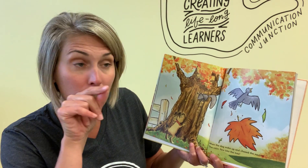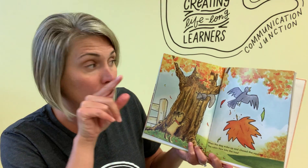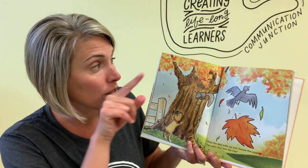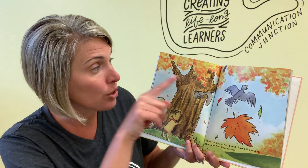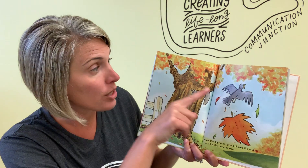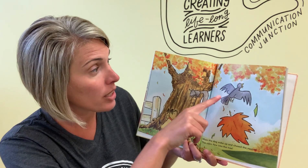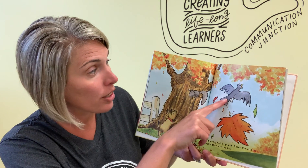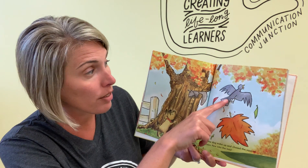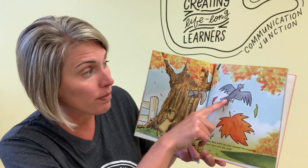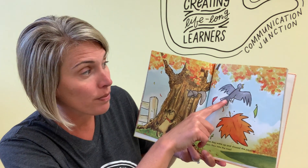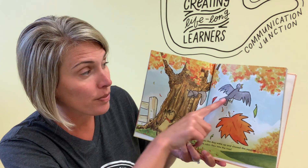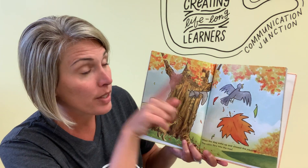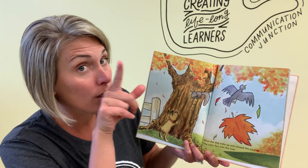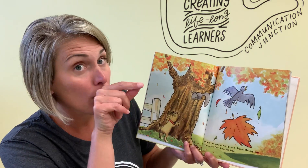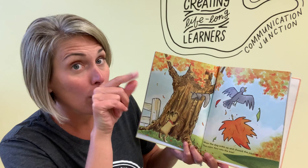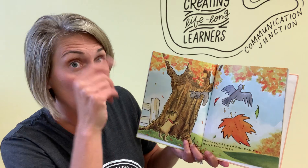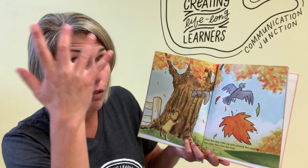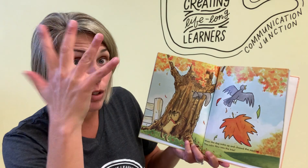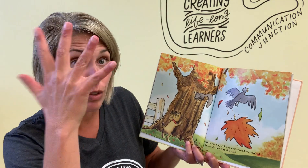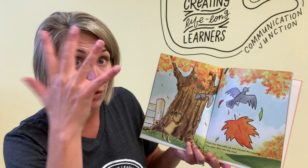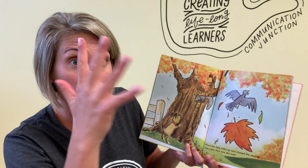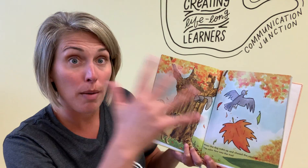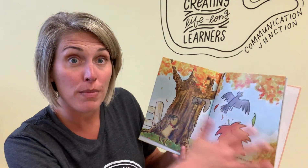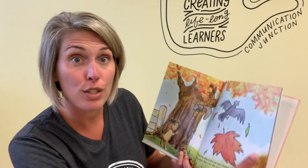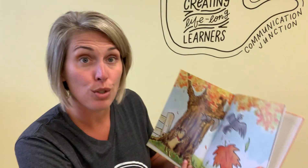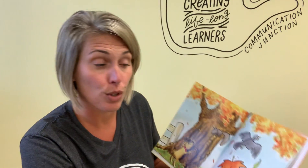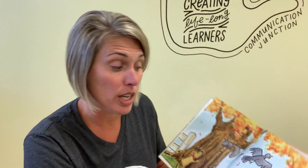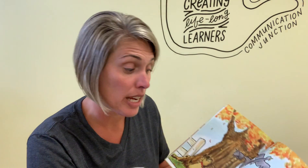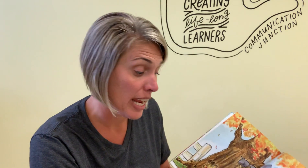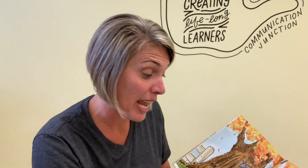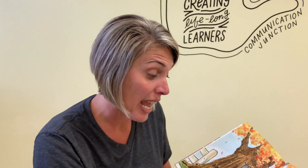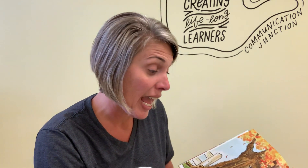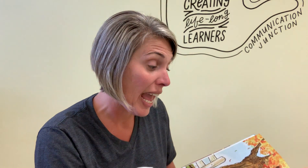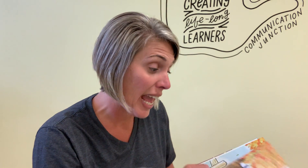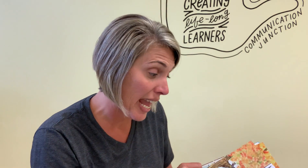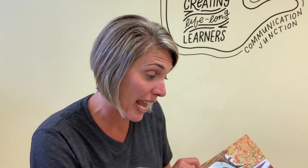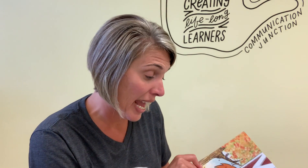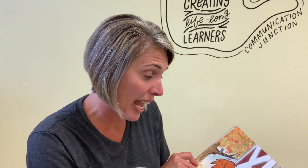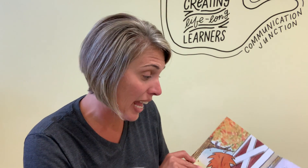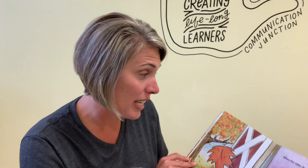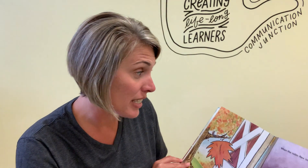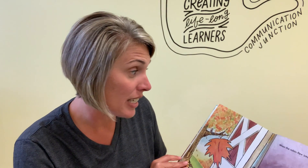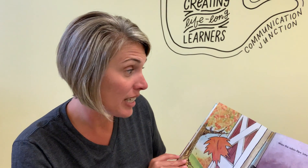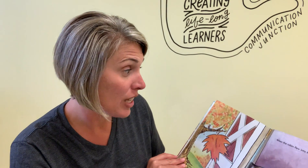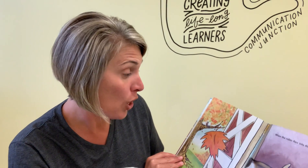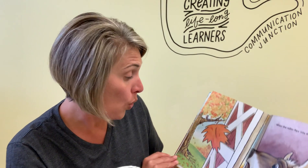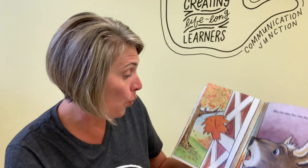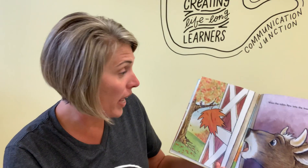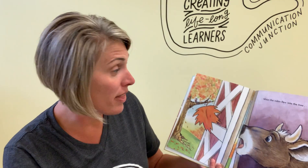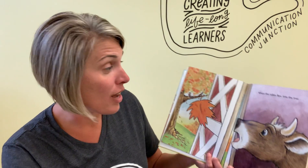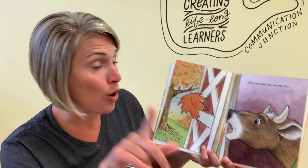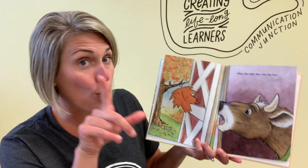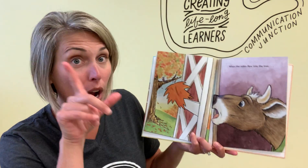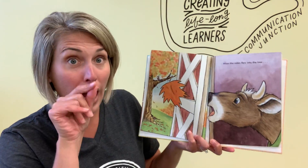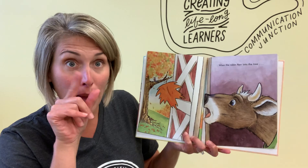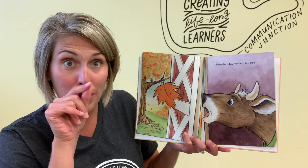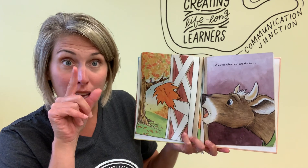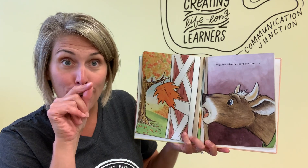do you see her? Flew from the tree. And when the robin